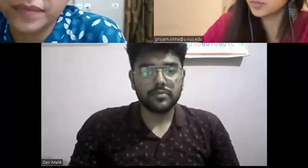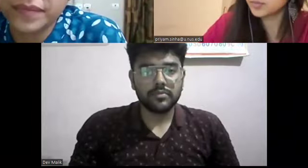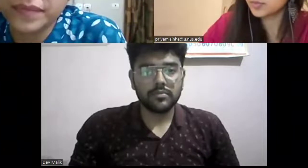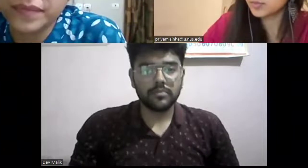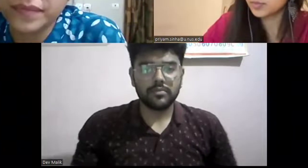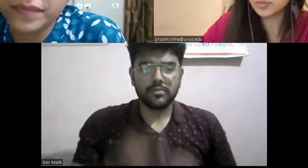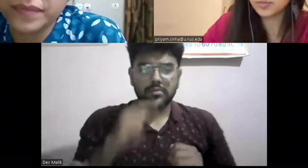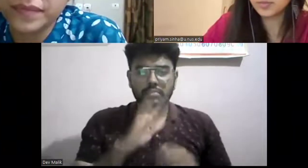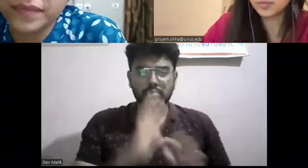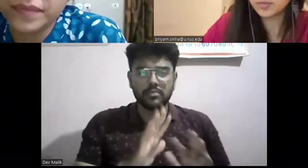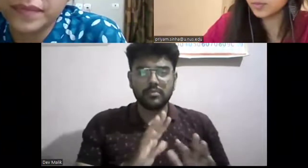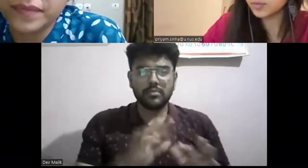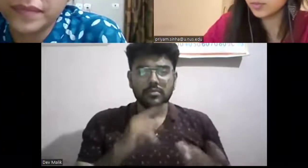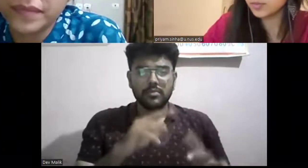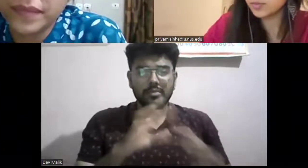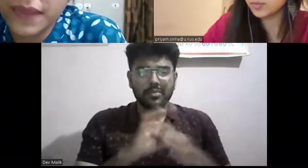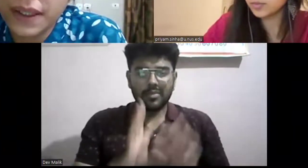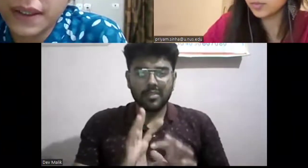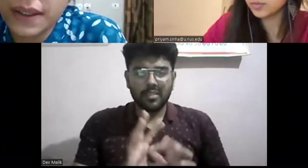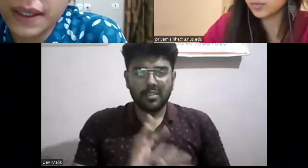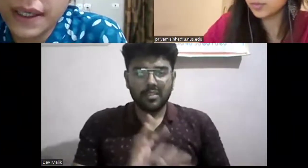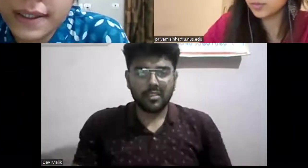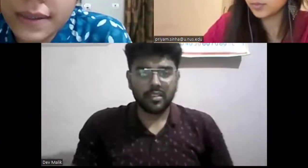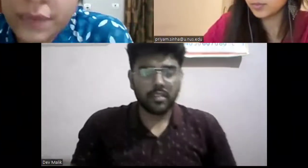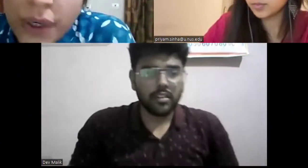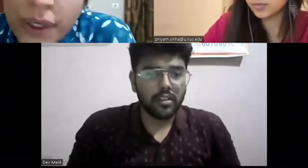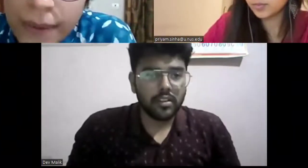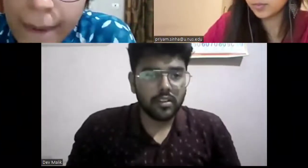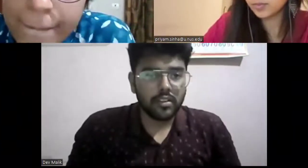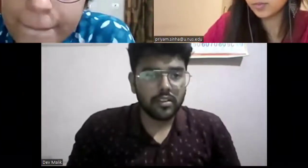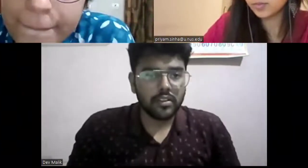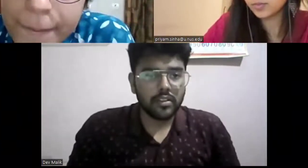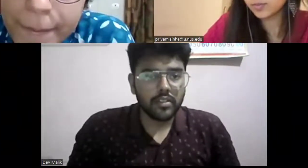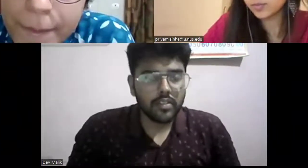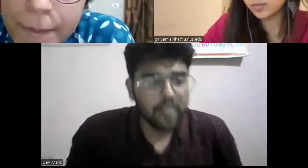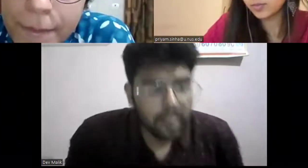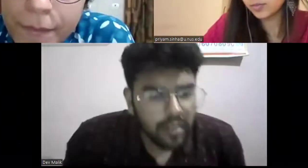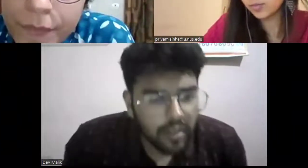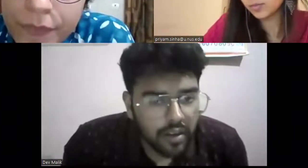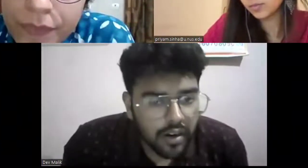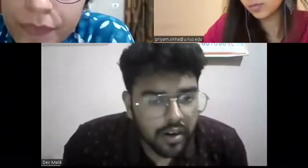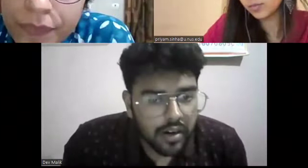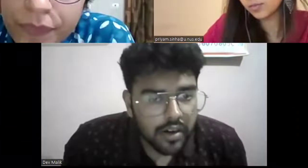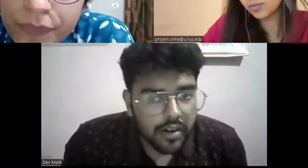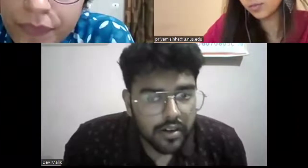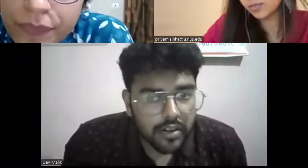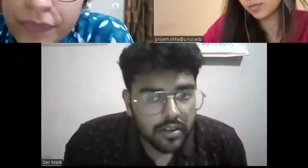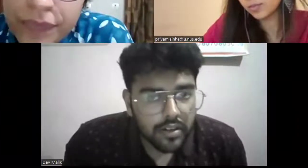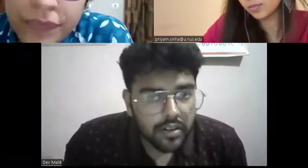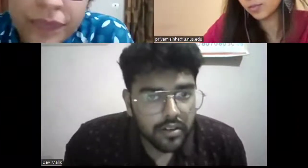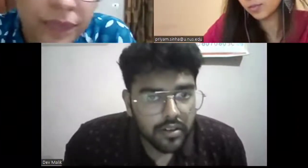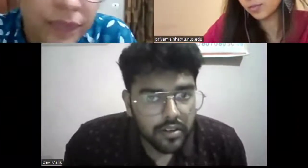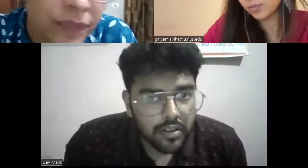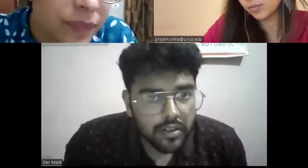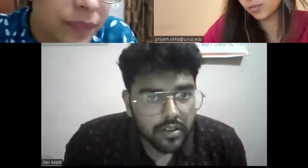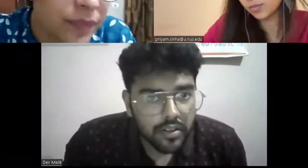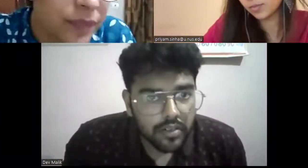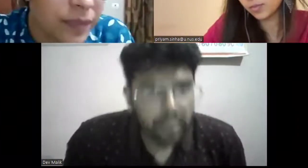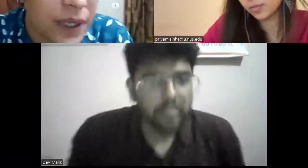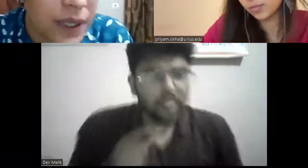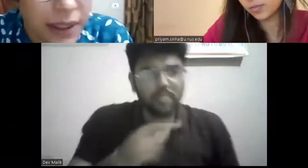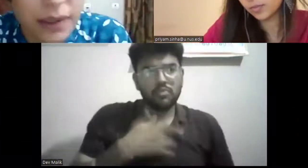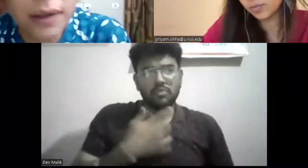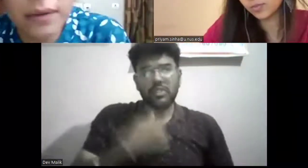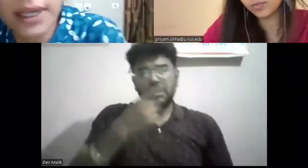there according to you in that way? Is it what? Do you feel that it is positioning an